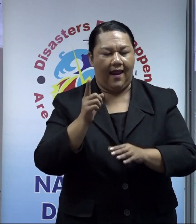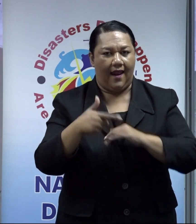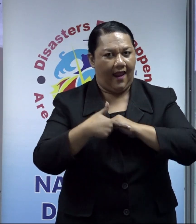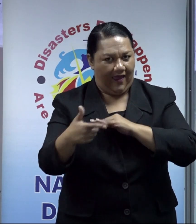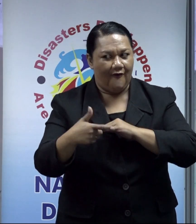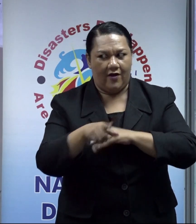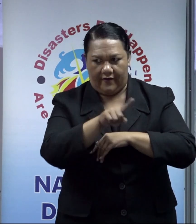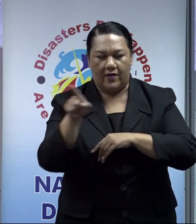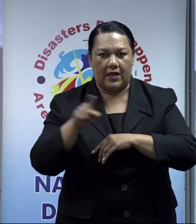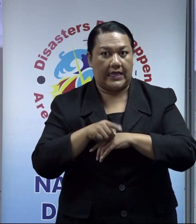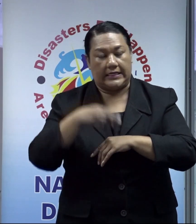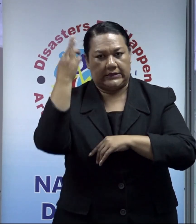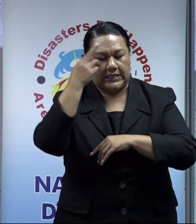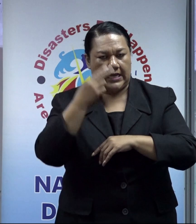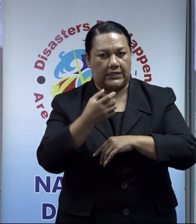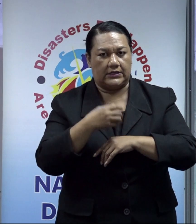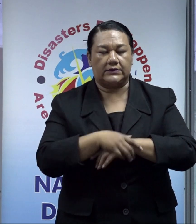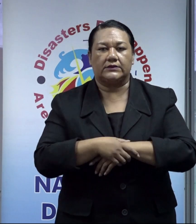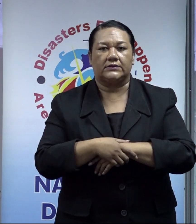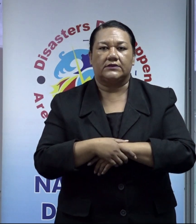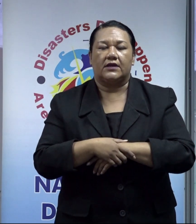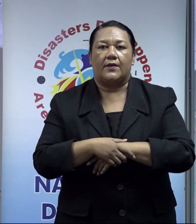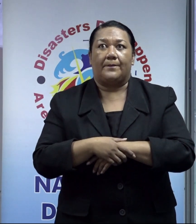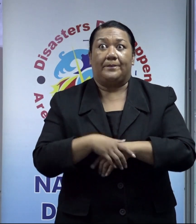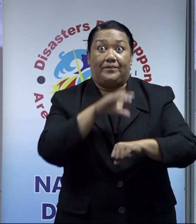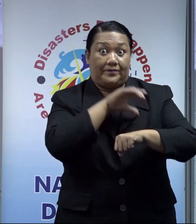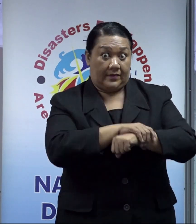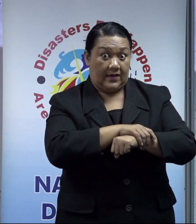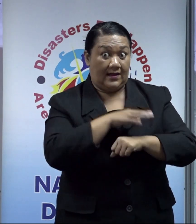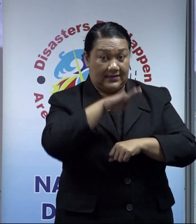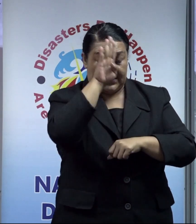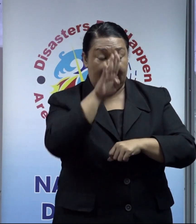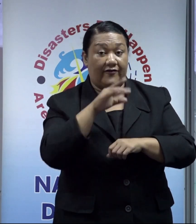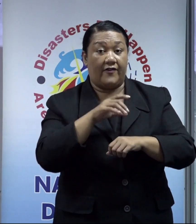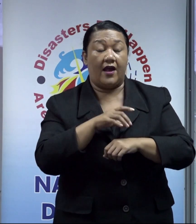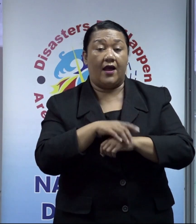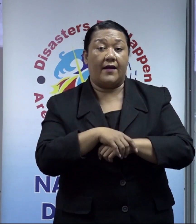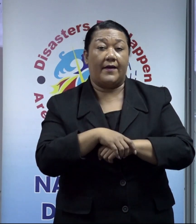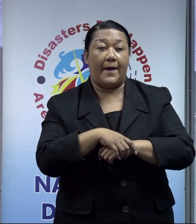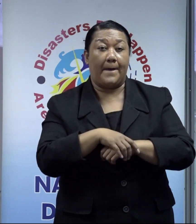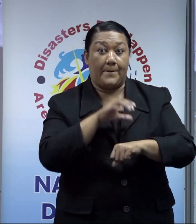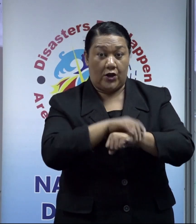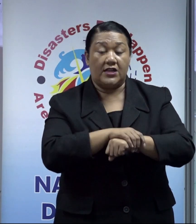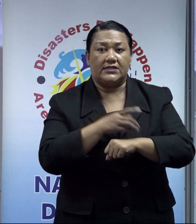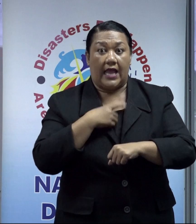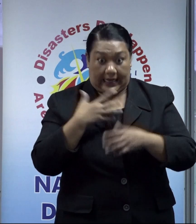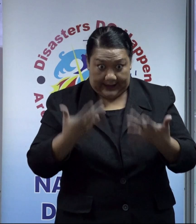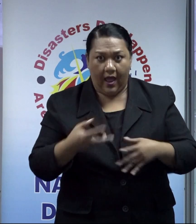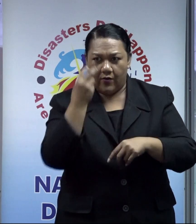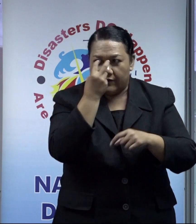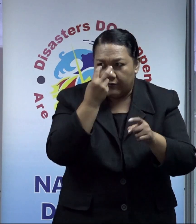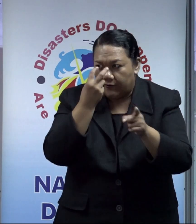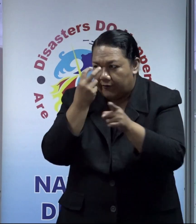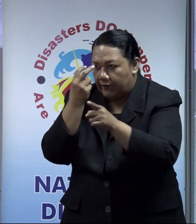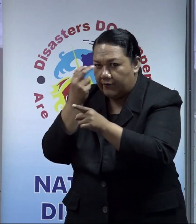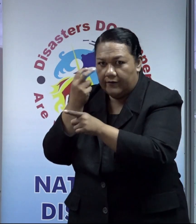we speak, in my discussions with police chief operating officer and commissioners, they are currently monitoring these key rivers